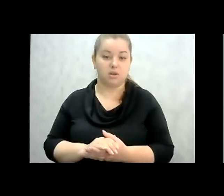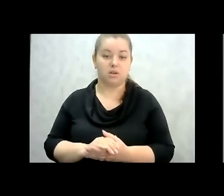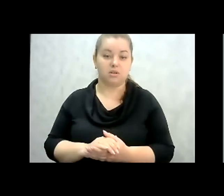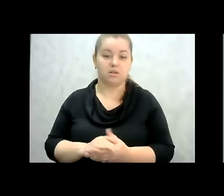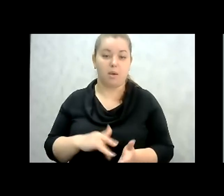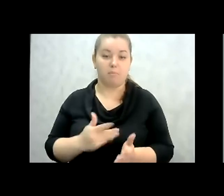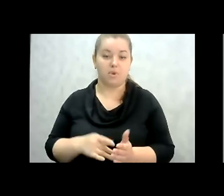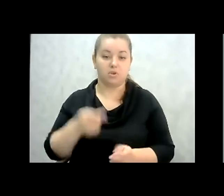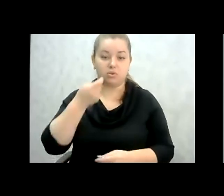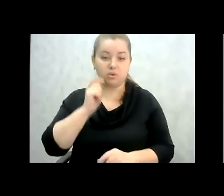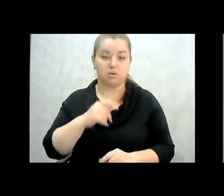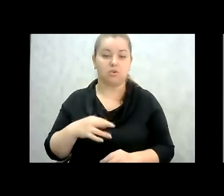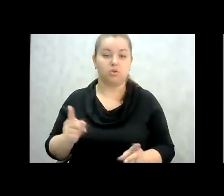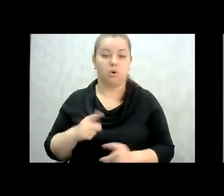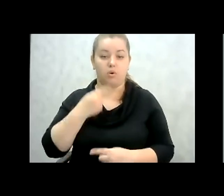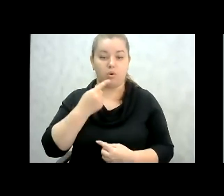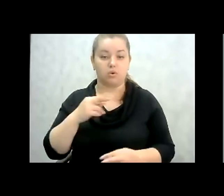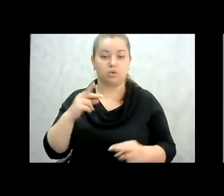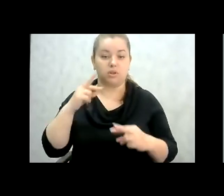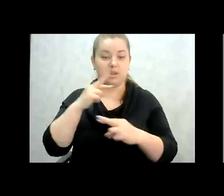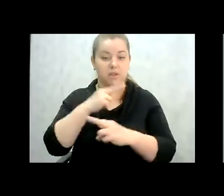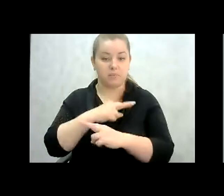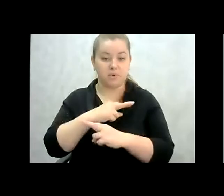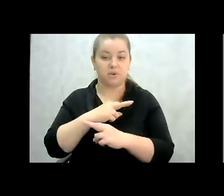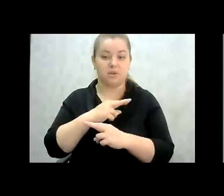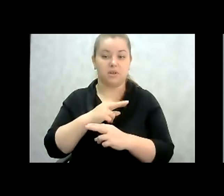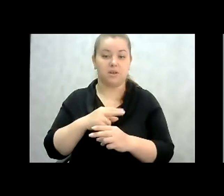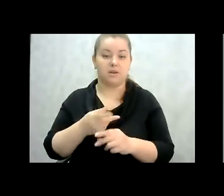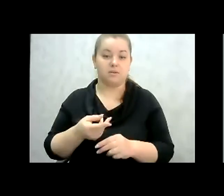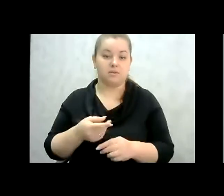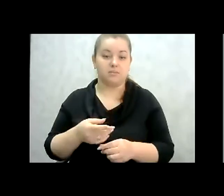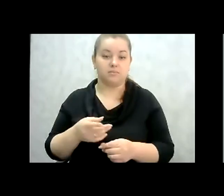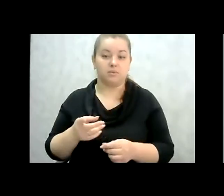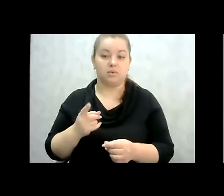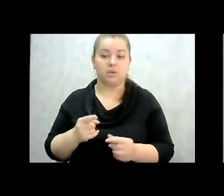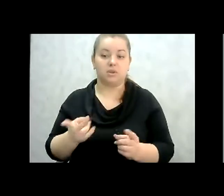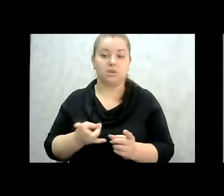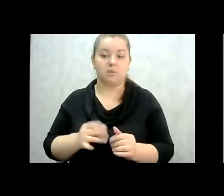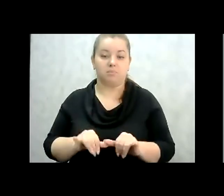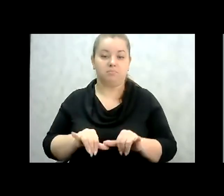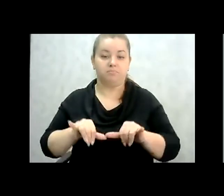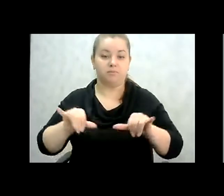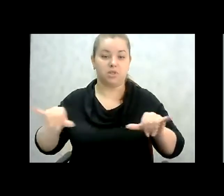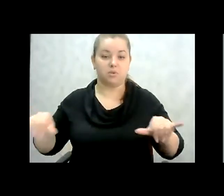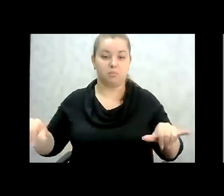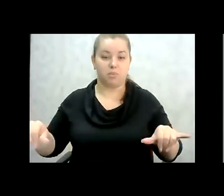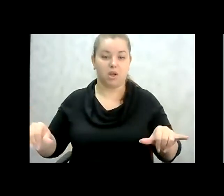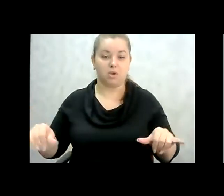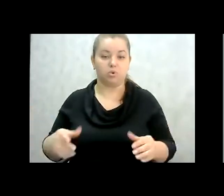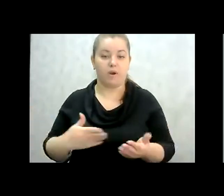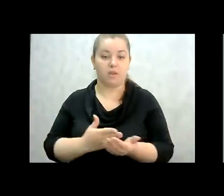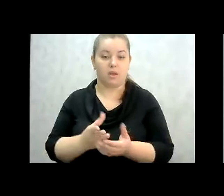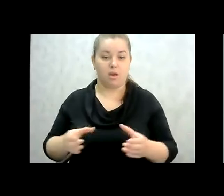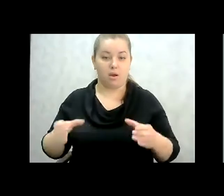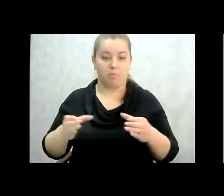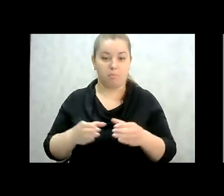Our association said that it is not a good idea